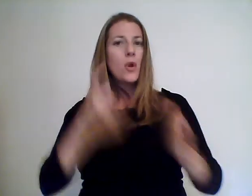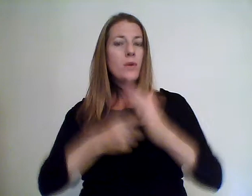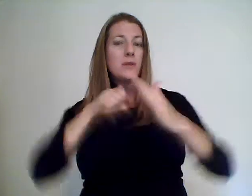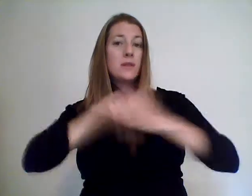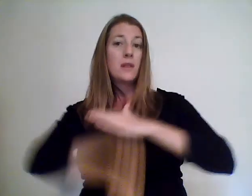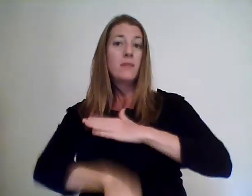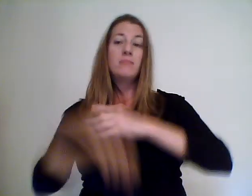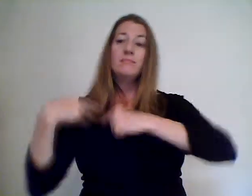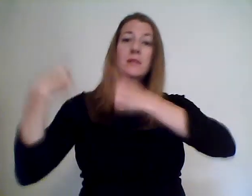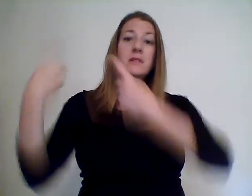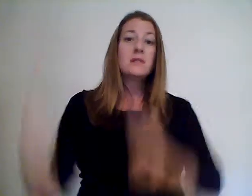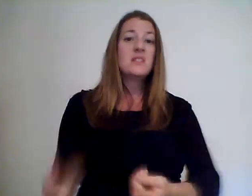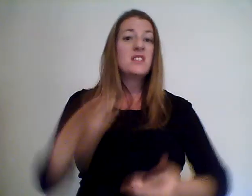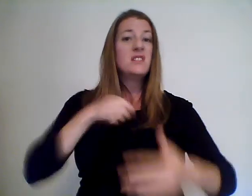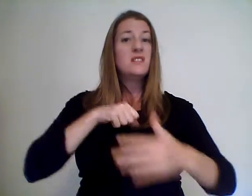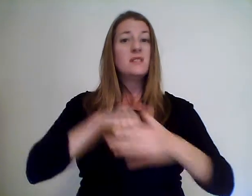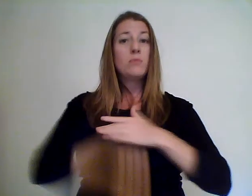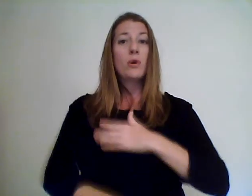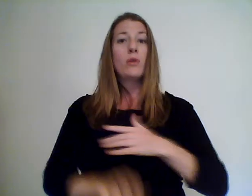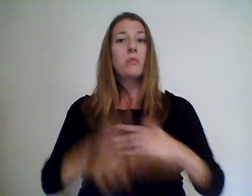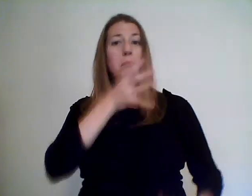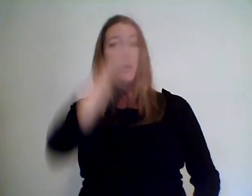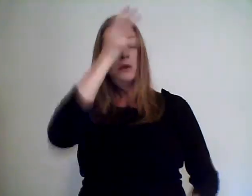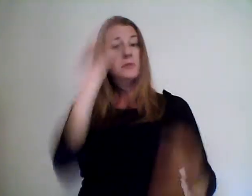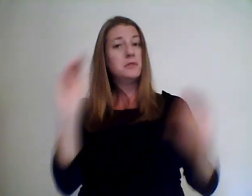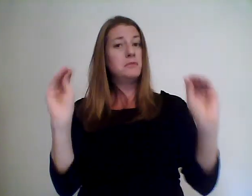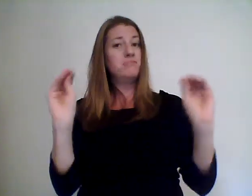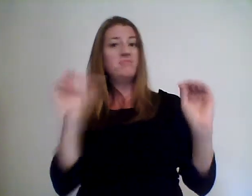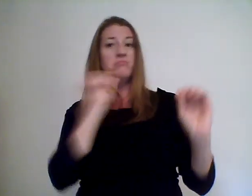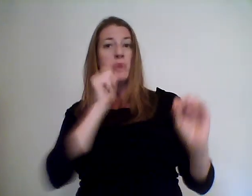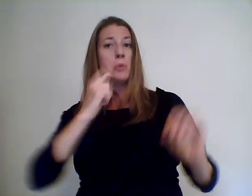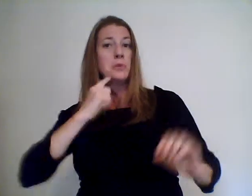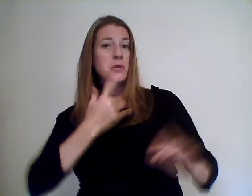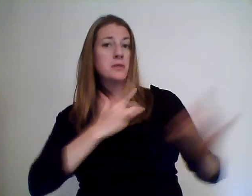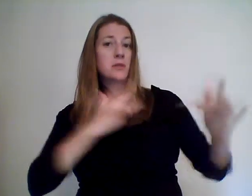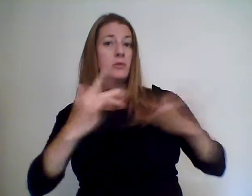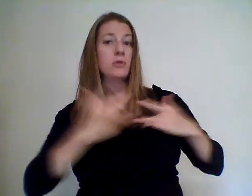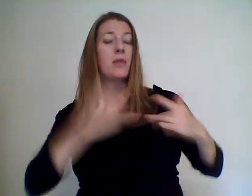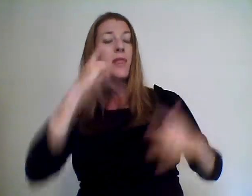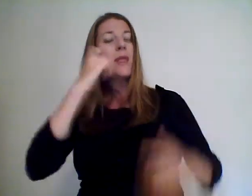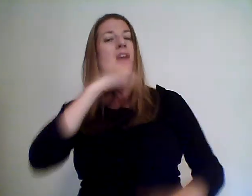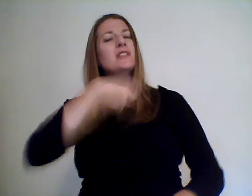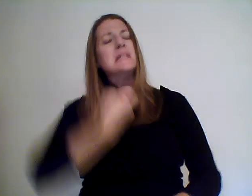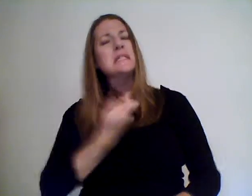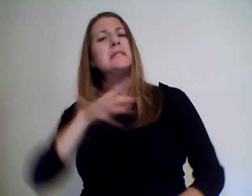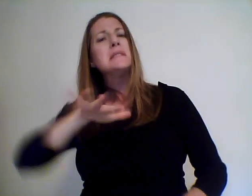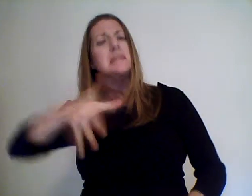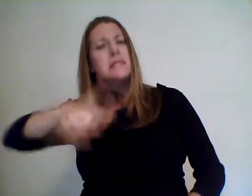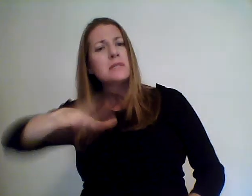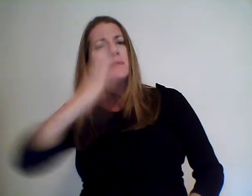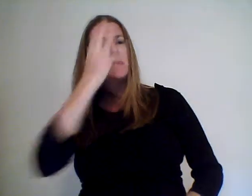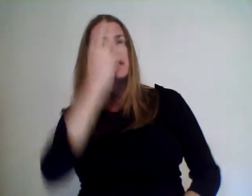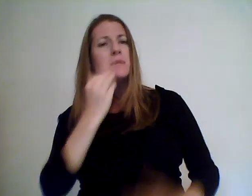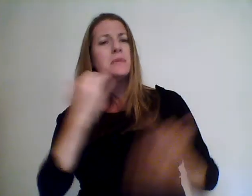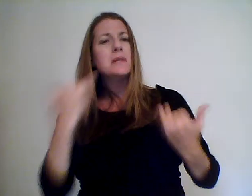birth, the parents have not had any major concerns. They thought that Jason had been a bit sleepy today, but they weren't sure whether this was